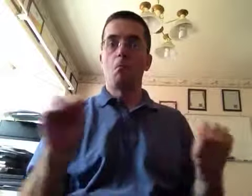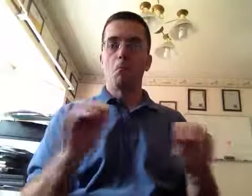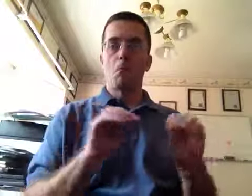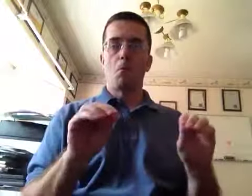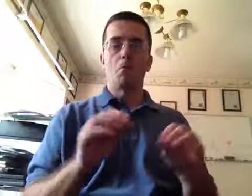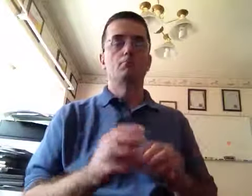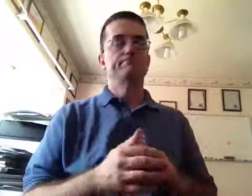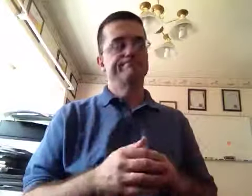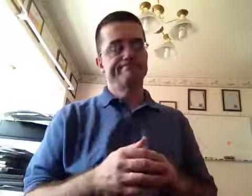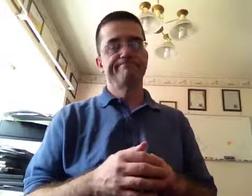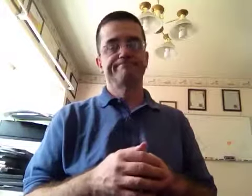Those days are gone.